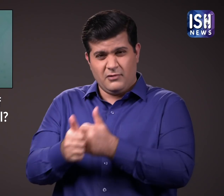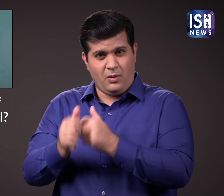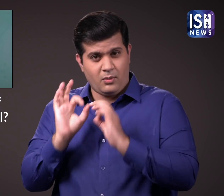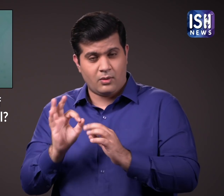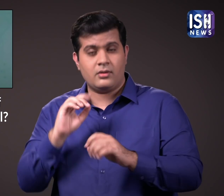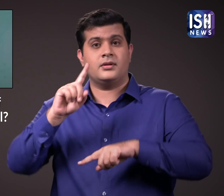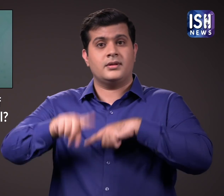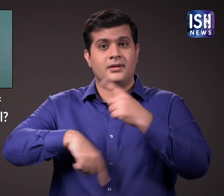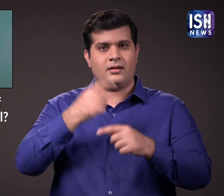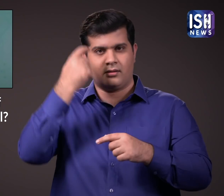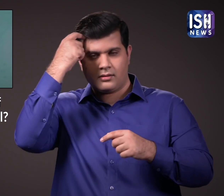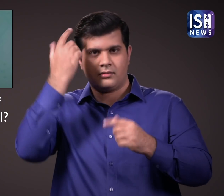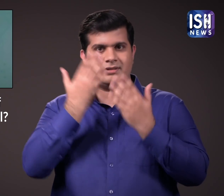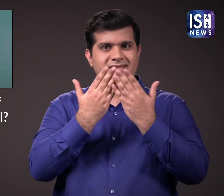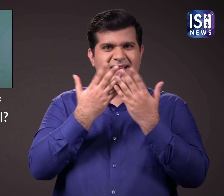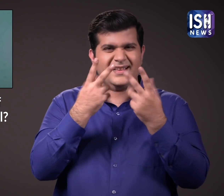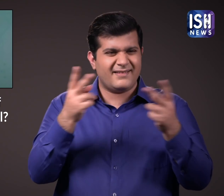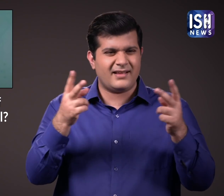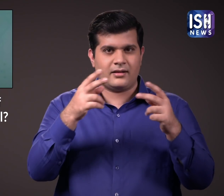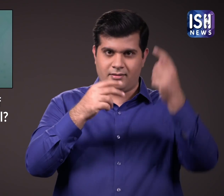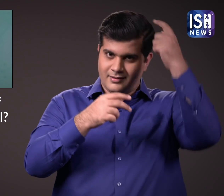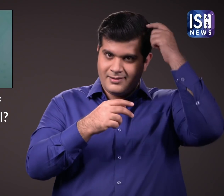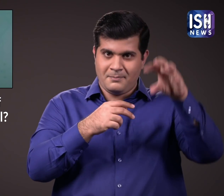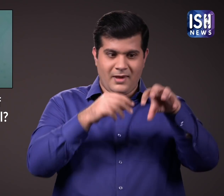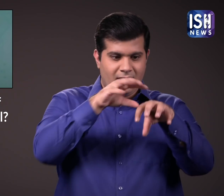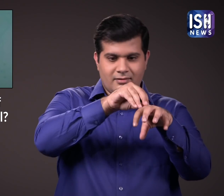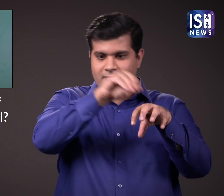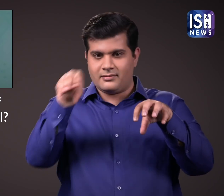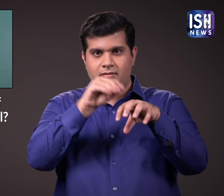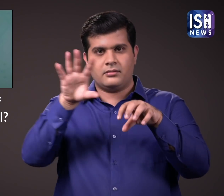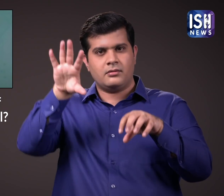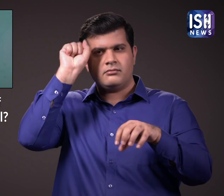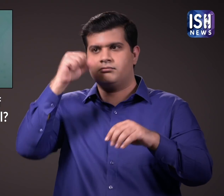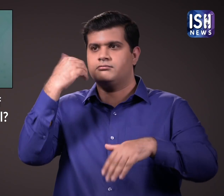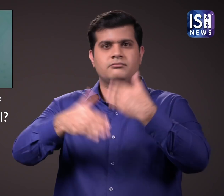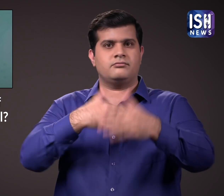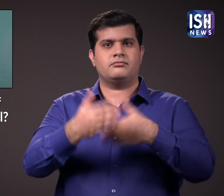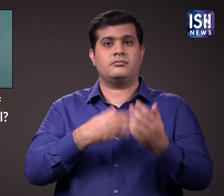So, it is better to sleep well, so that the memory is not affected.